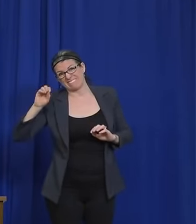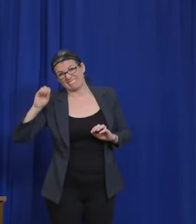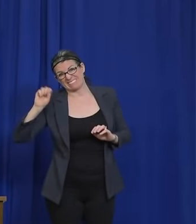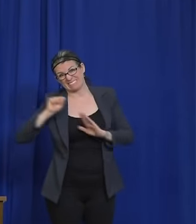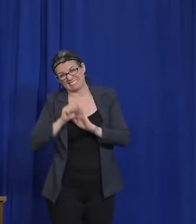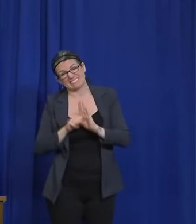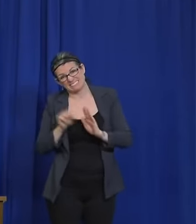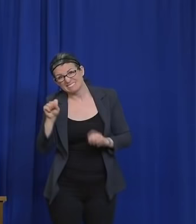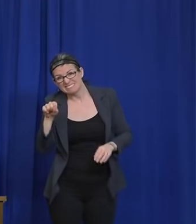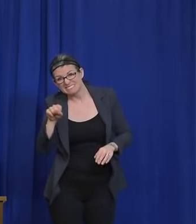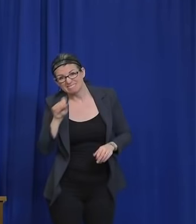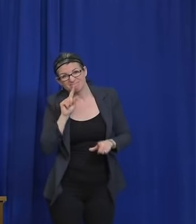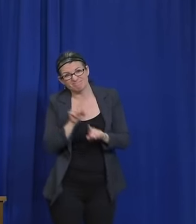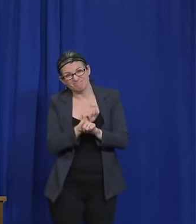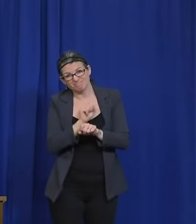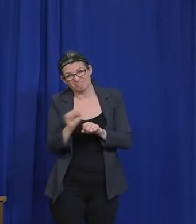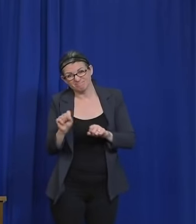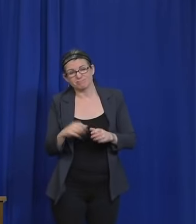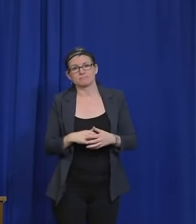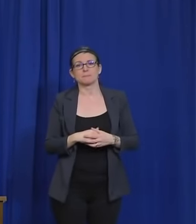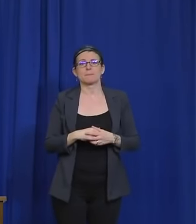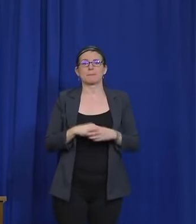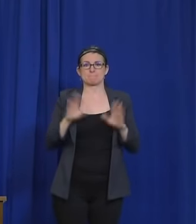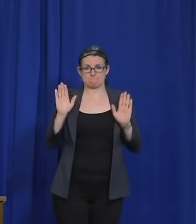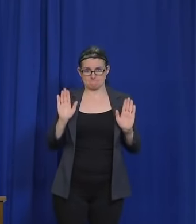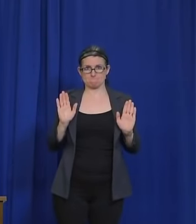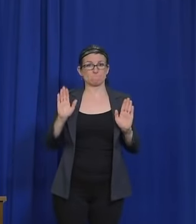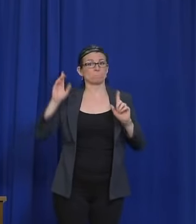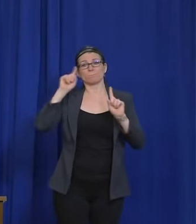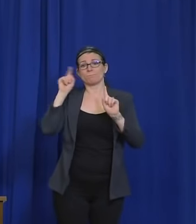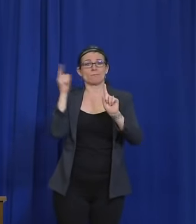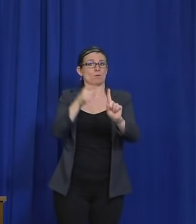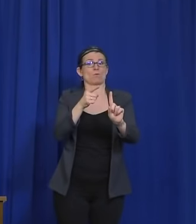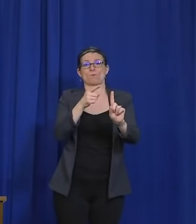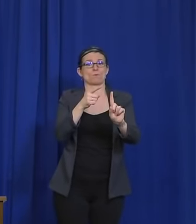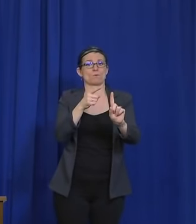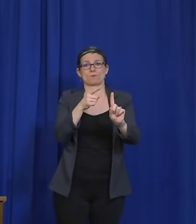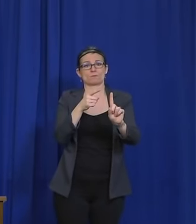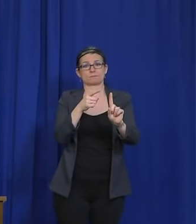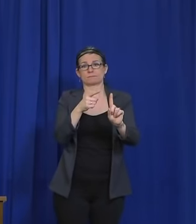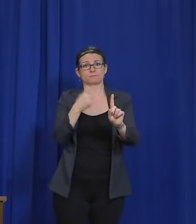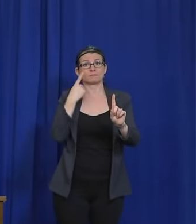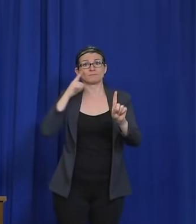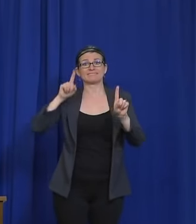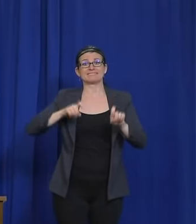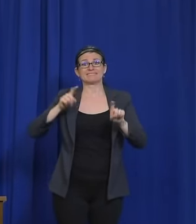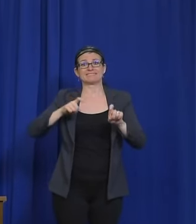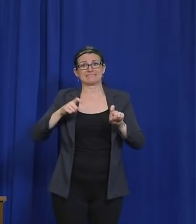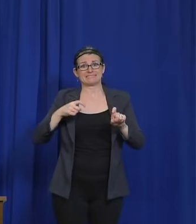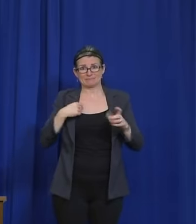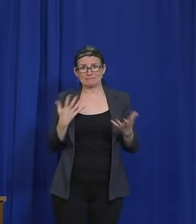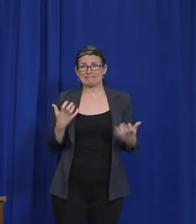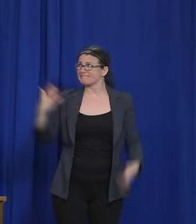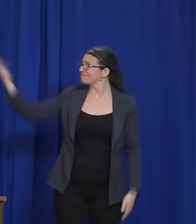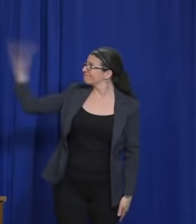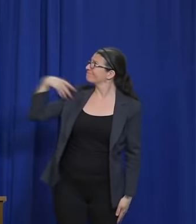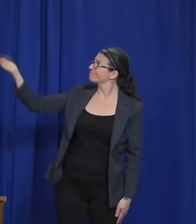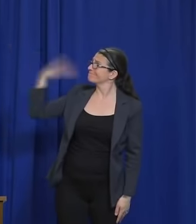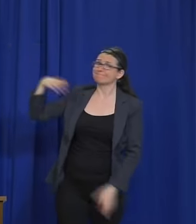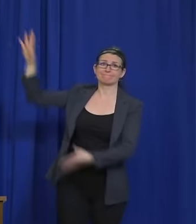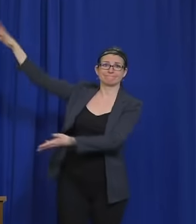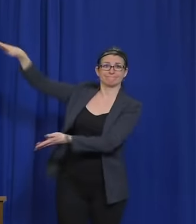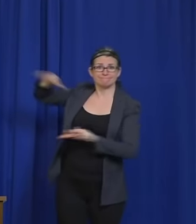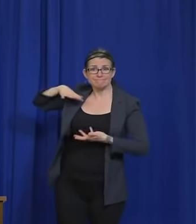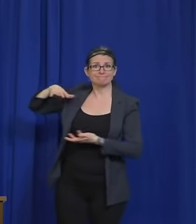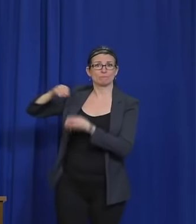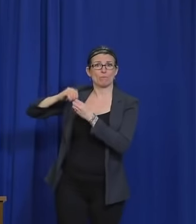as I mentioned earlier, our goal is as soon as possible to get sufficient testing so that anybody who we suspect has